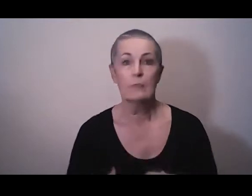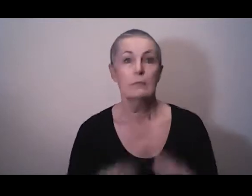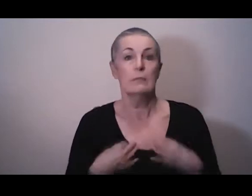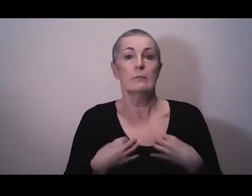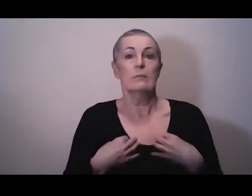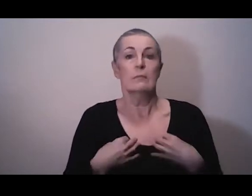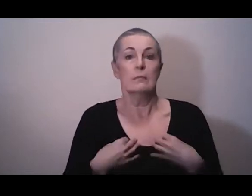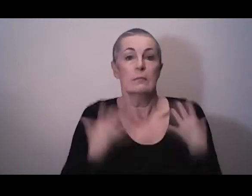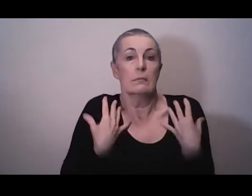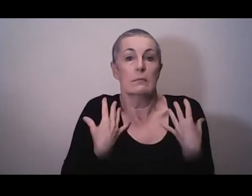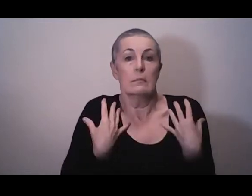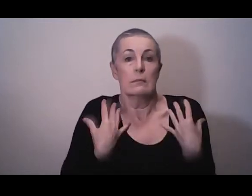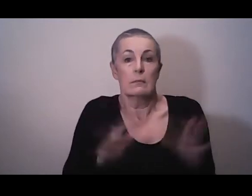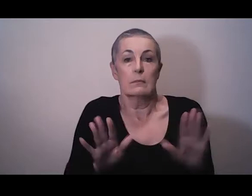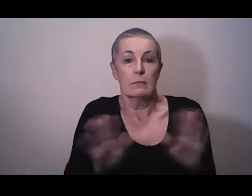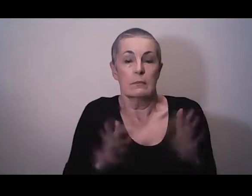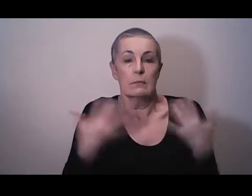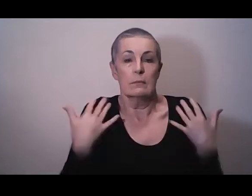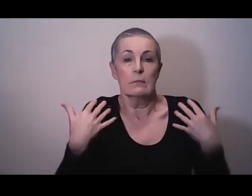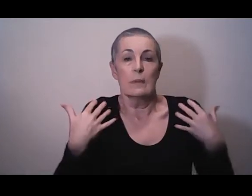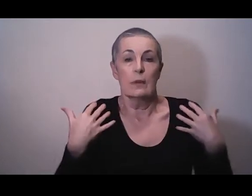shoulders relaxed and down.